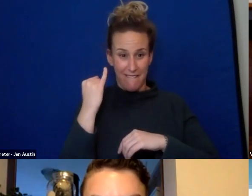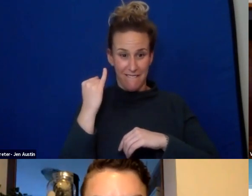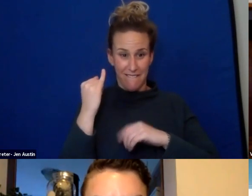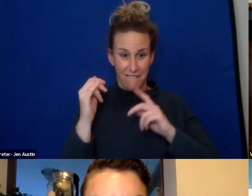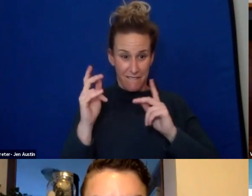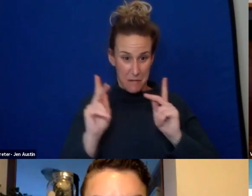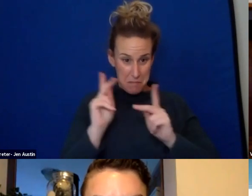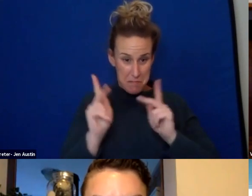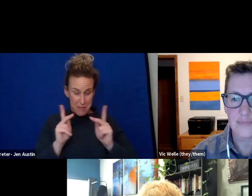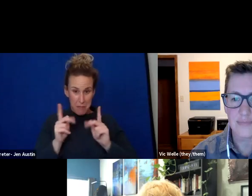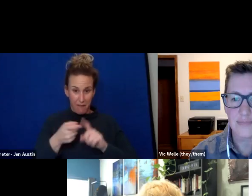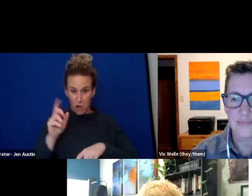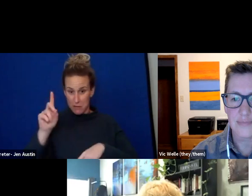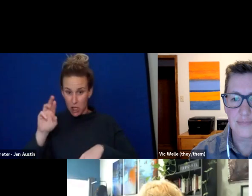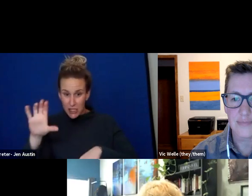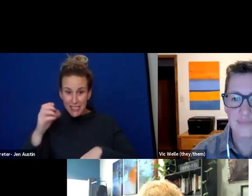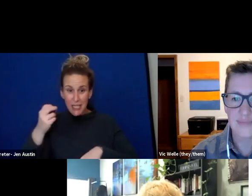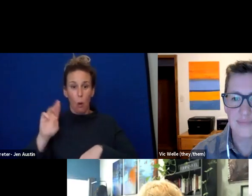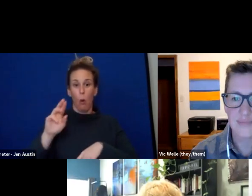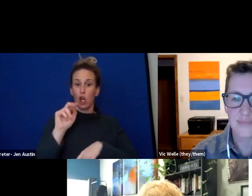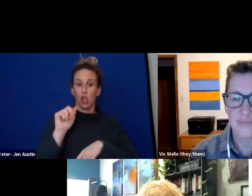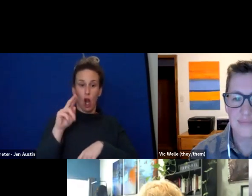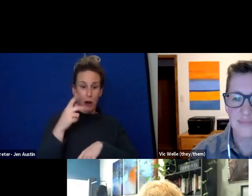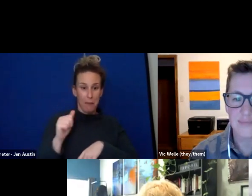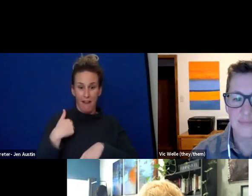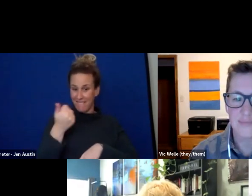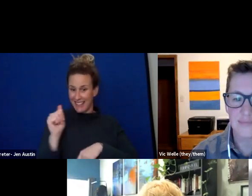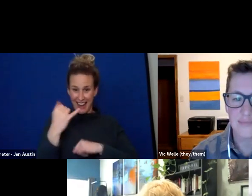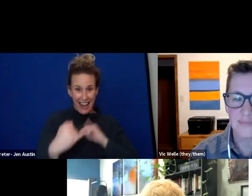narpa or drc have any last parting words